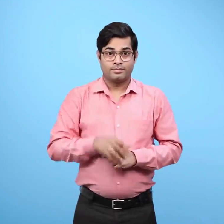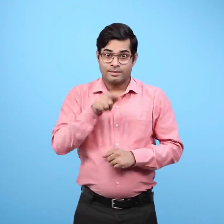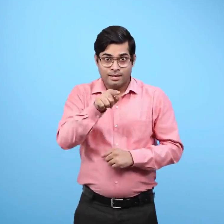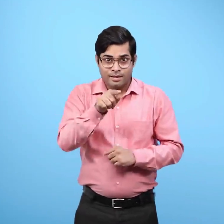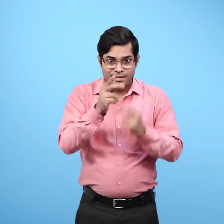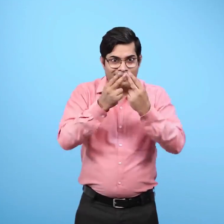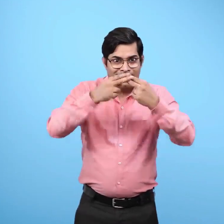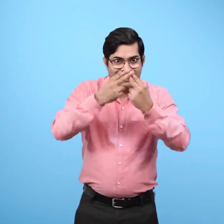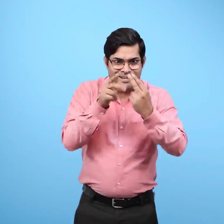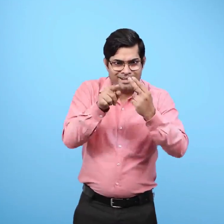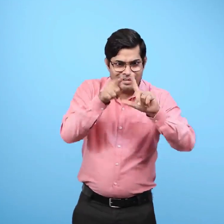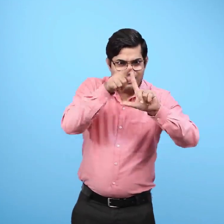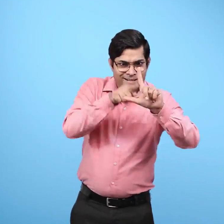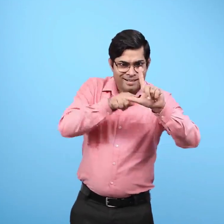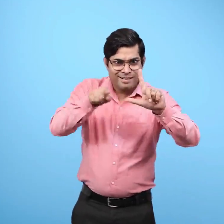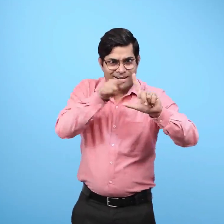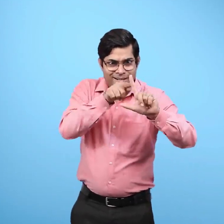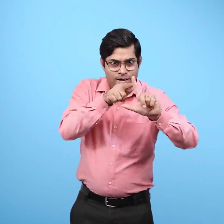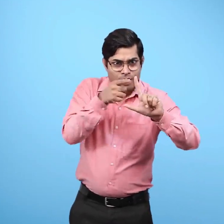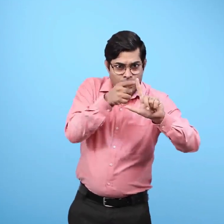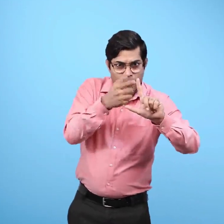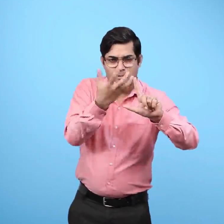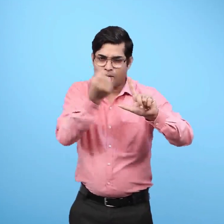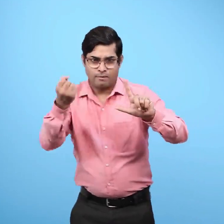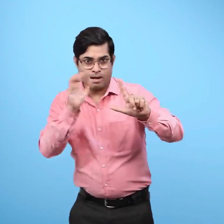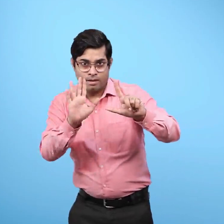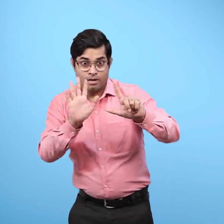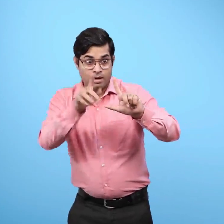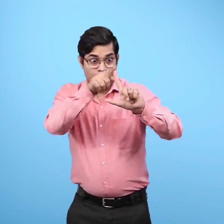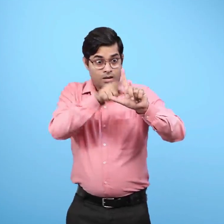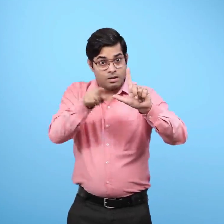Are you sure they are all right angles?